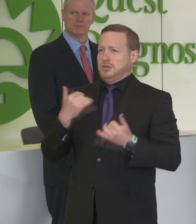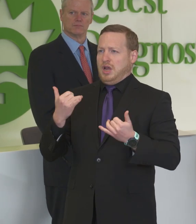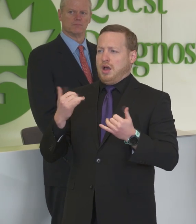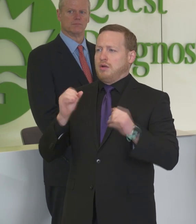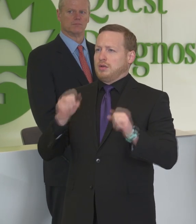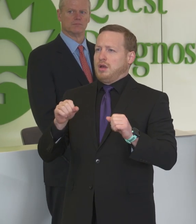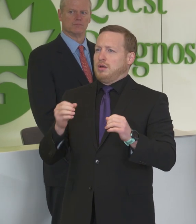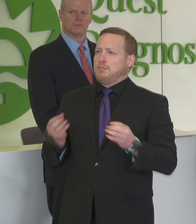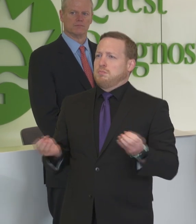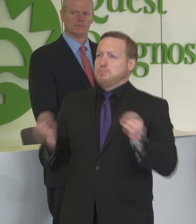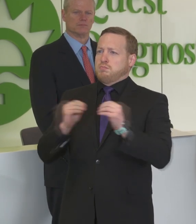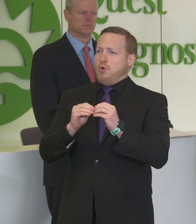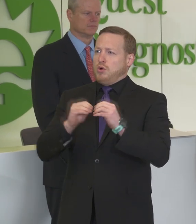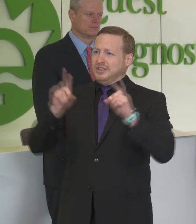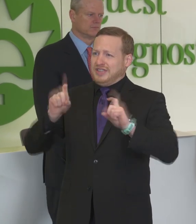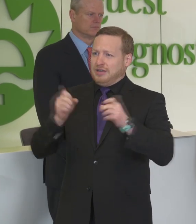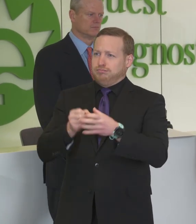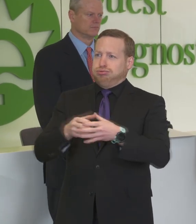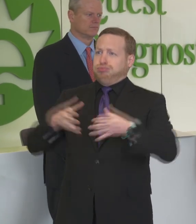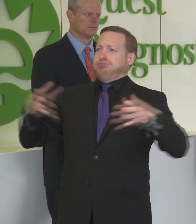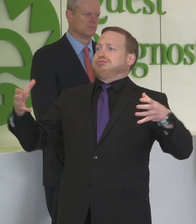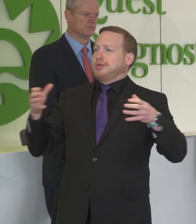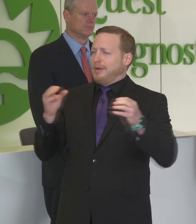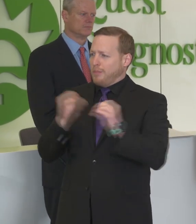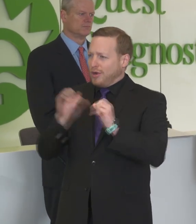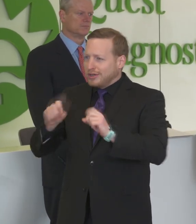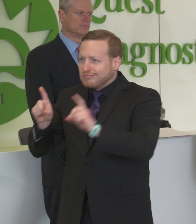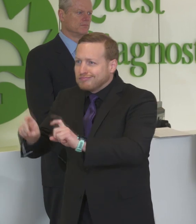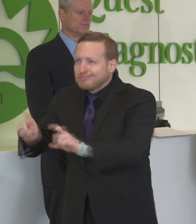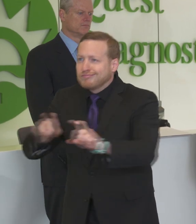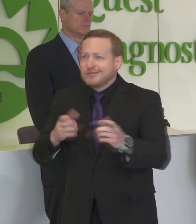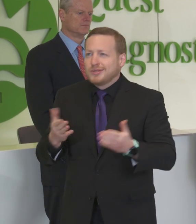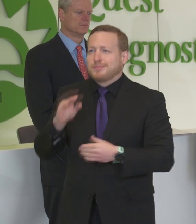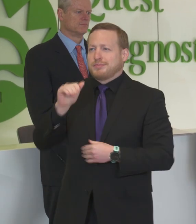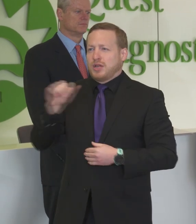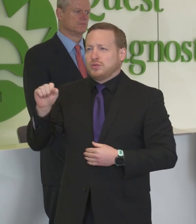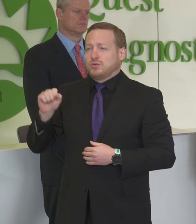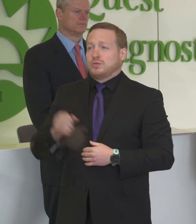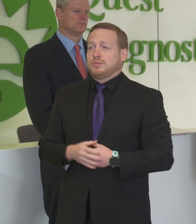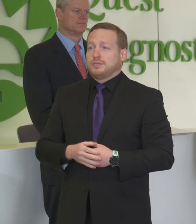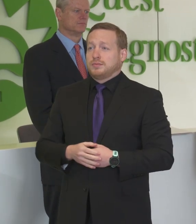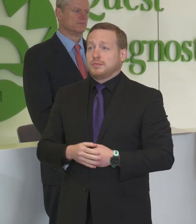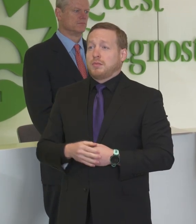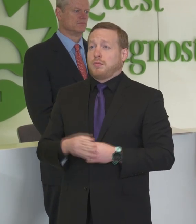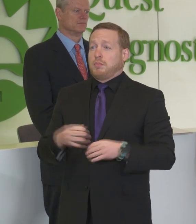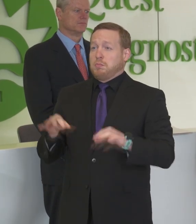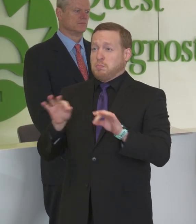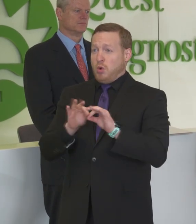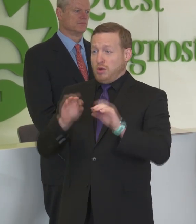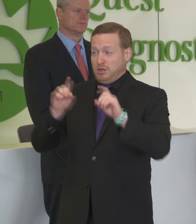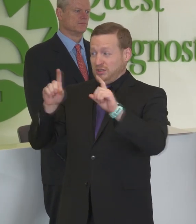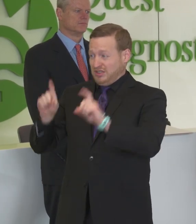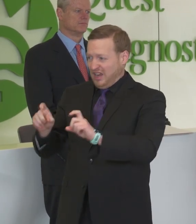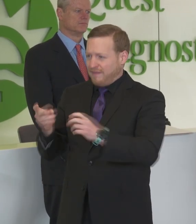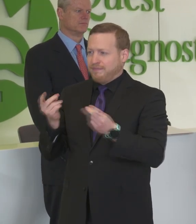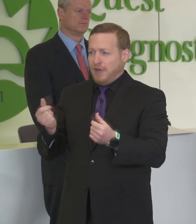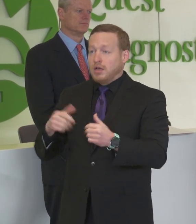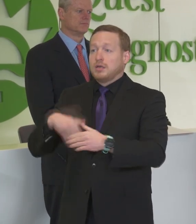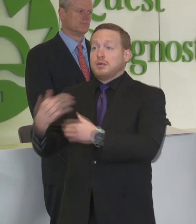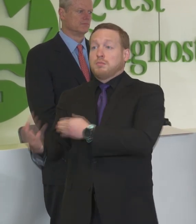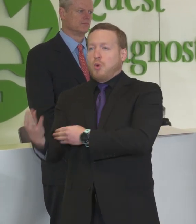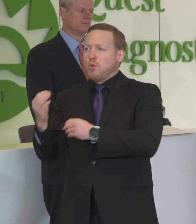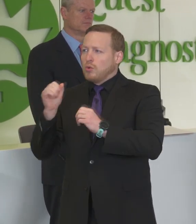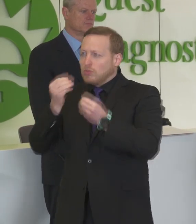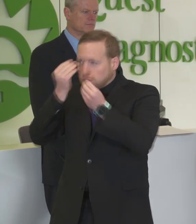in Massachusetts with fast turnaround for individuals. To be clear, the turnaround, some questions came in yesterday. The